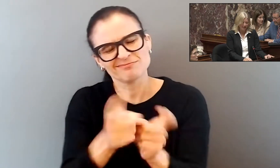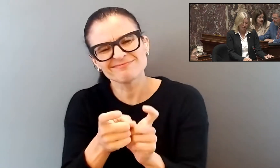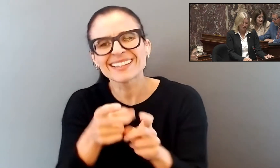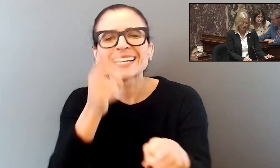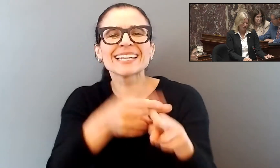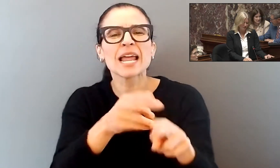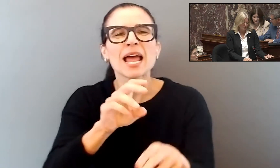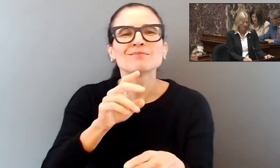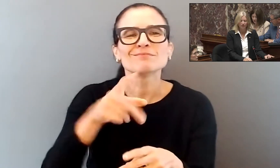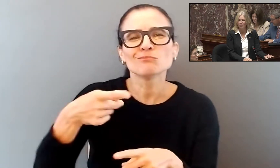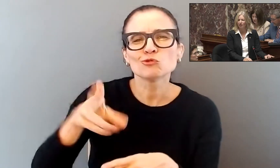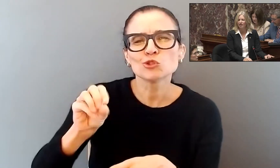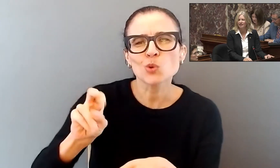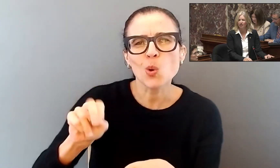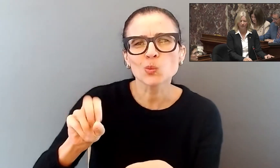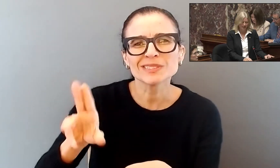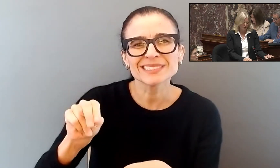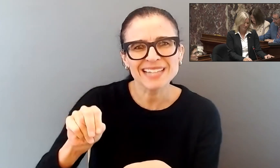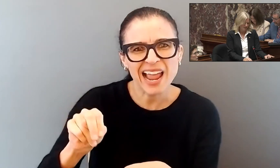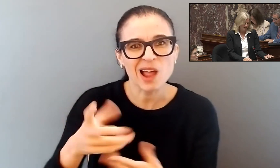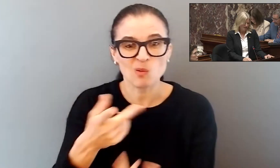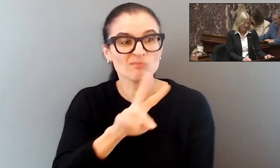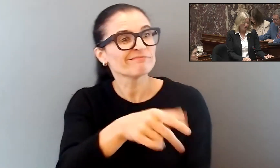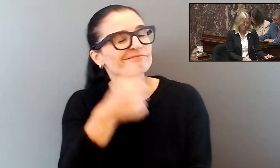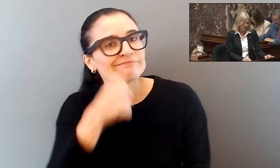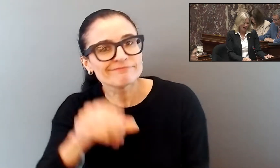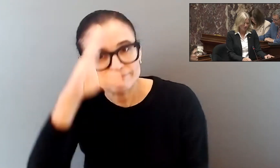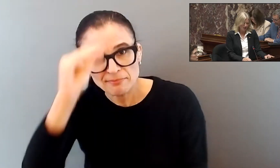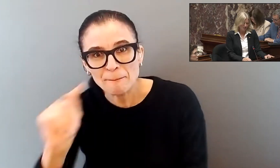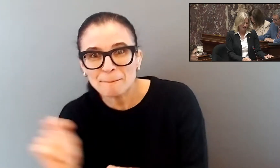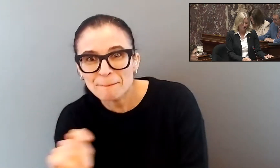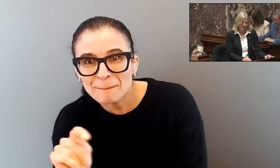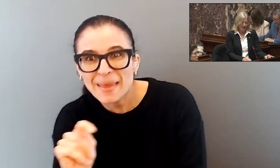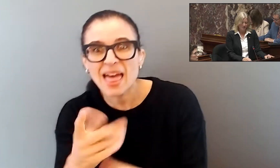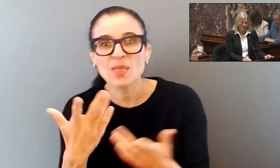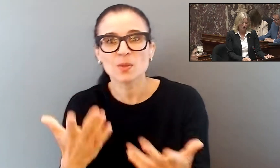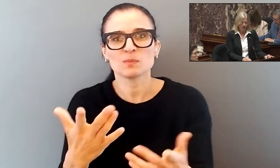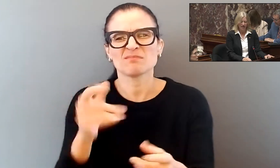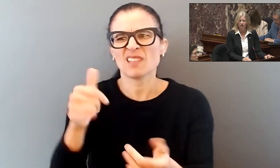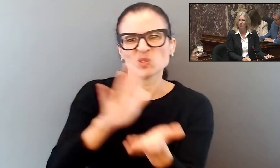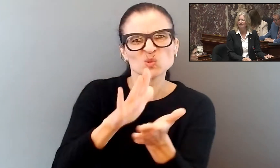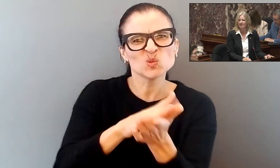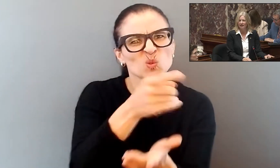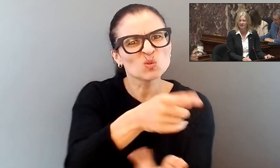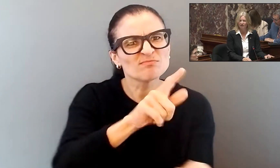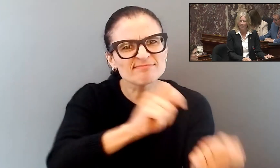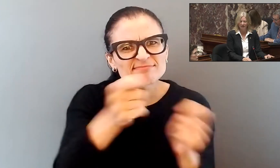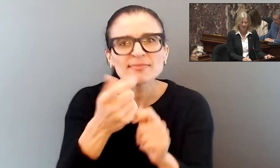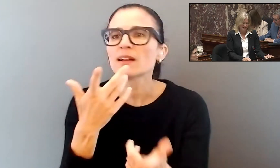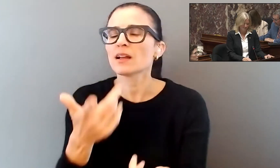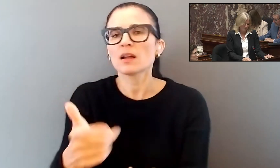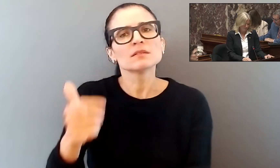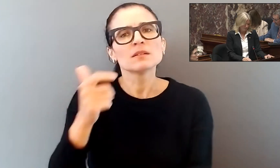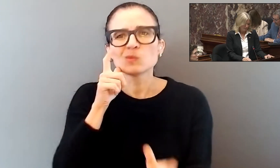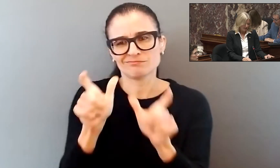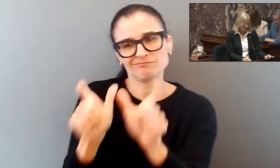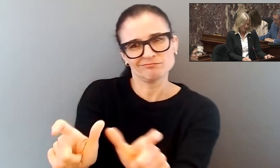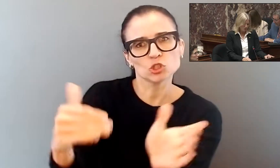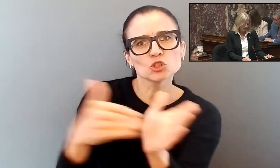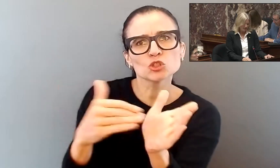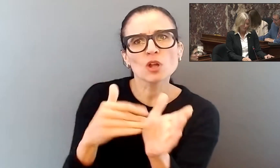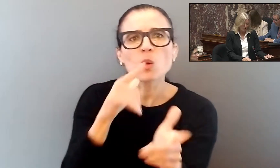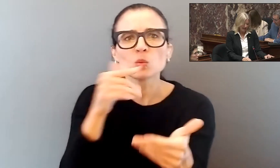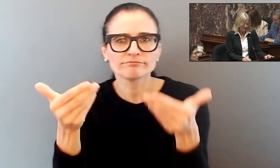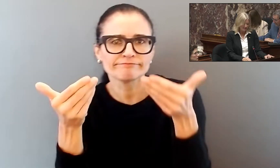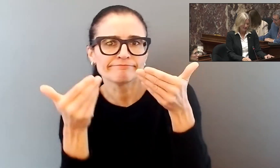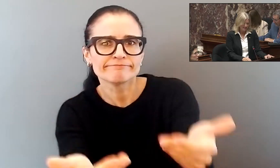gender ideology from school libraries and curriculum. It will stop doctors from attempting to change the sex of minors. In